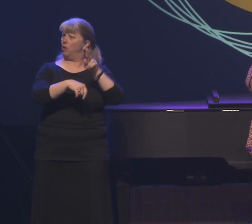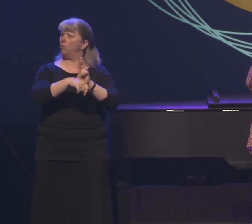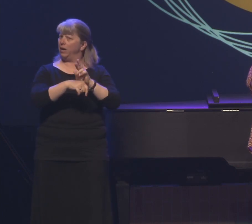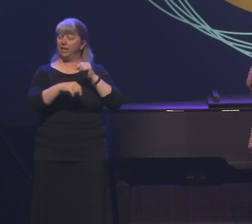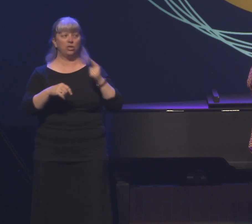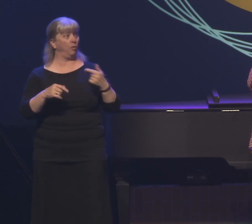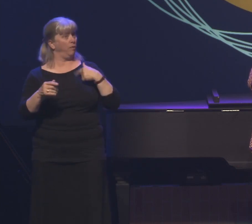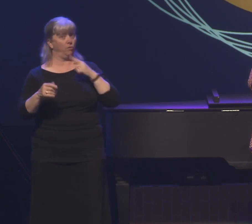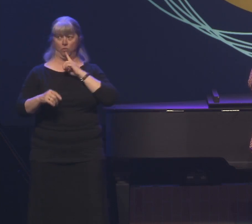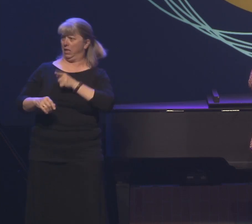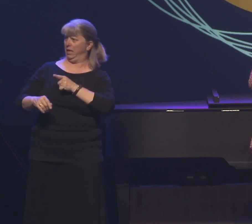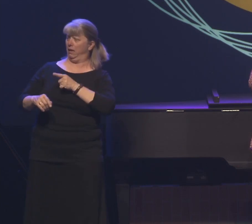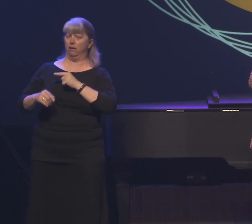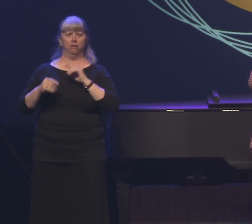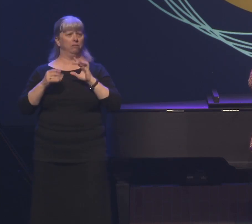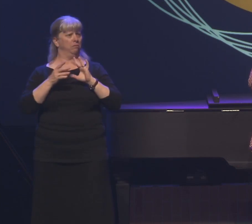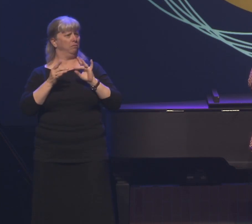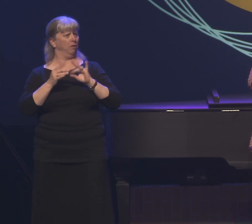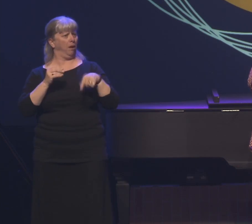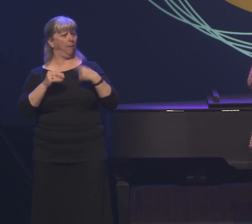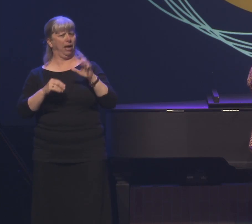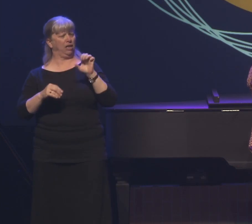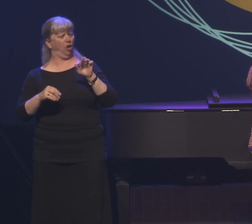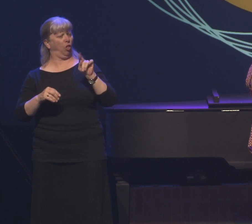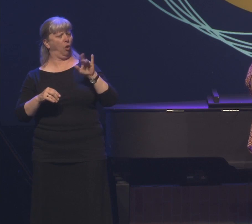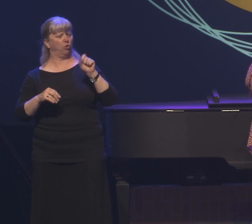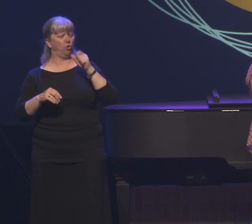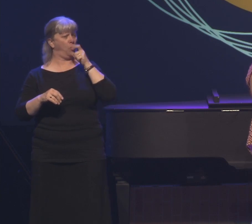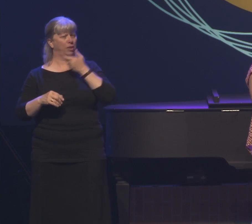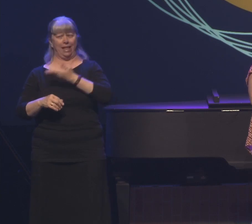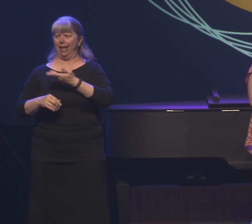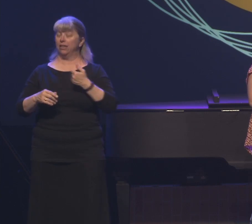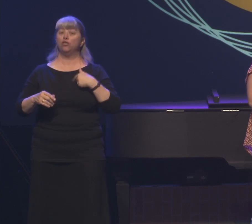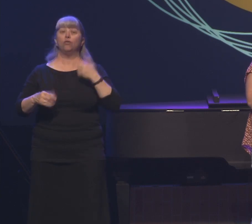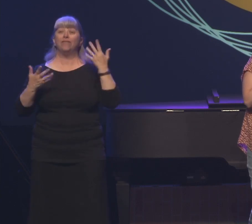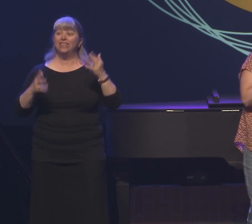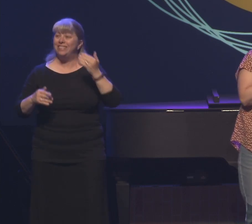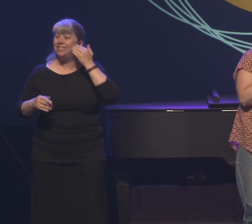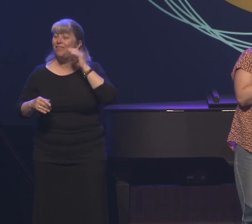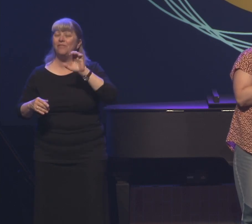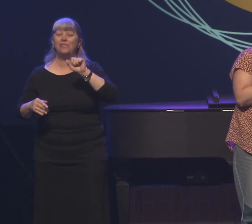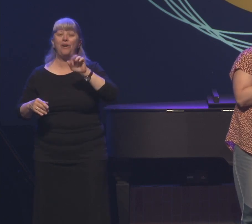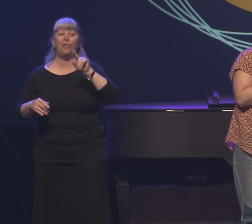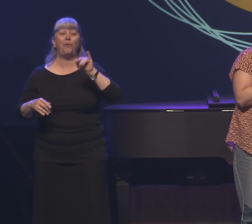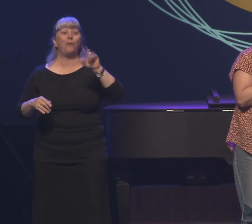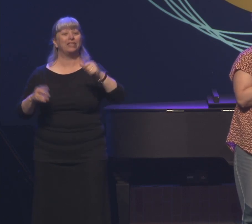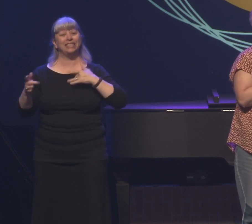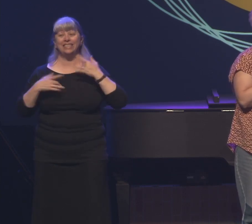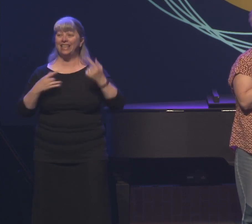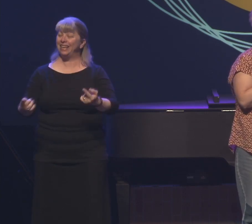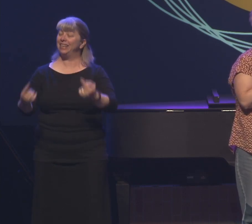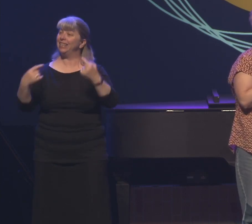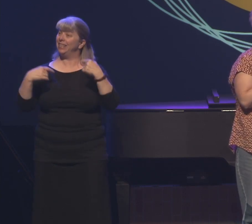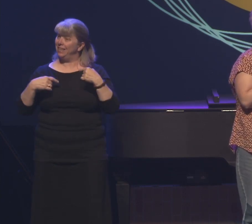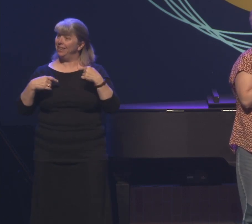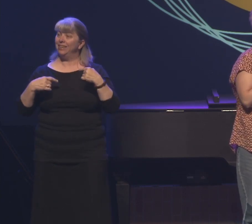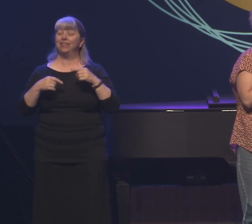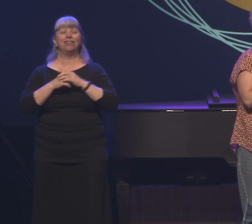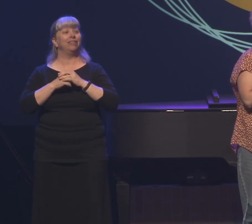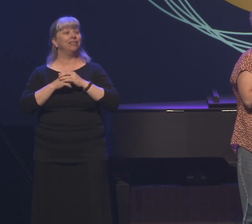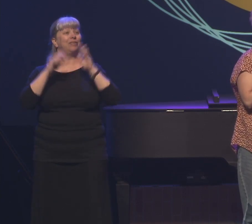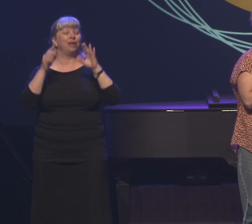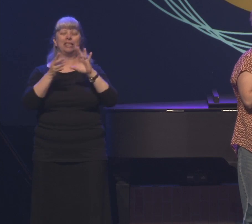from the Happy Givers. Yes. Tell us just a little bit about Carlos. Yeah, we've known Carlos. He's very excited to come, and he has a